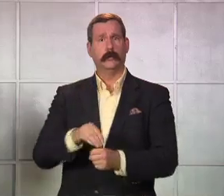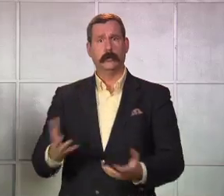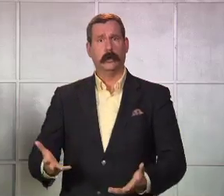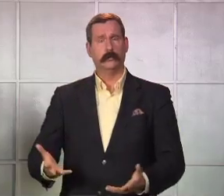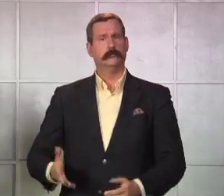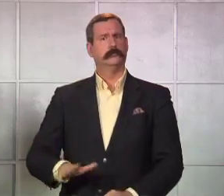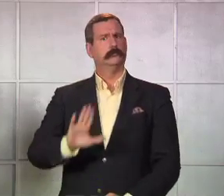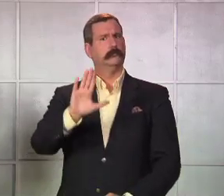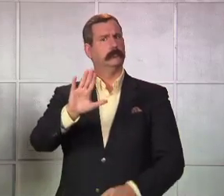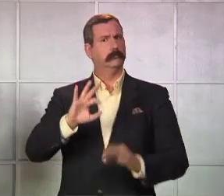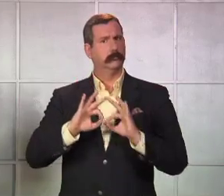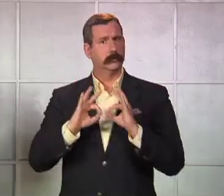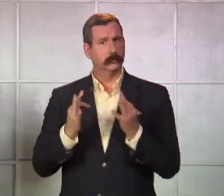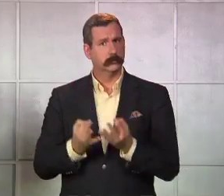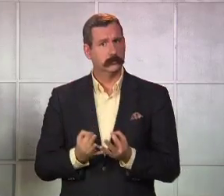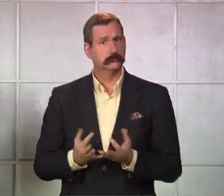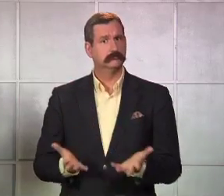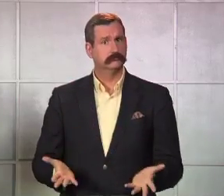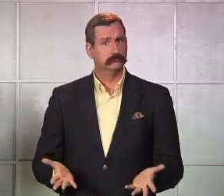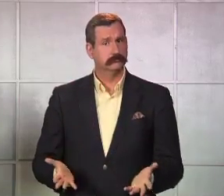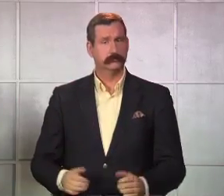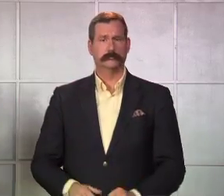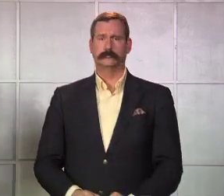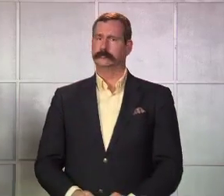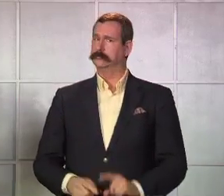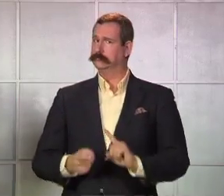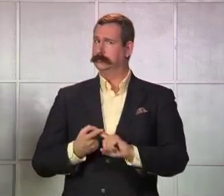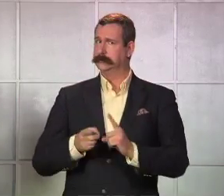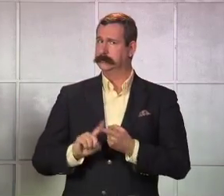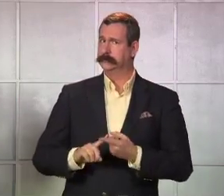group might be a family, your friends,